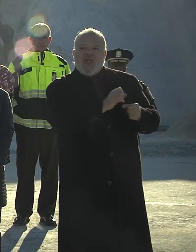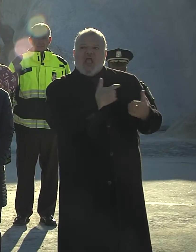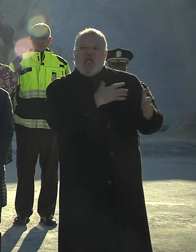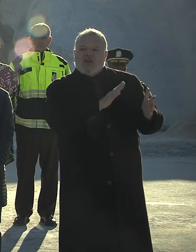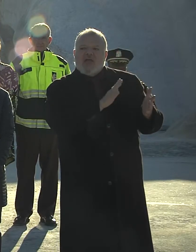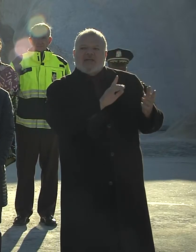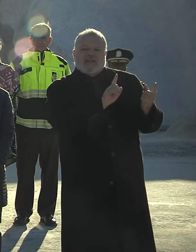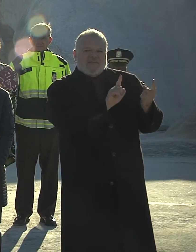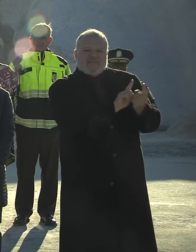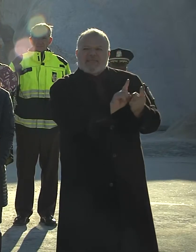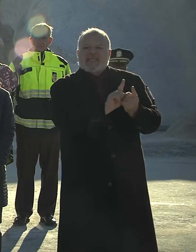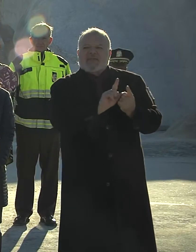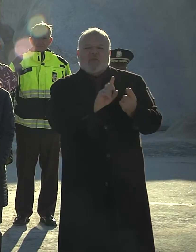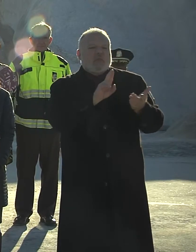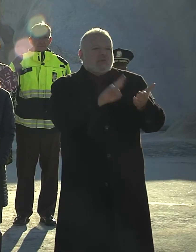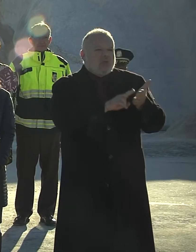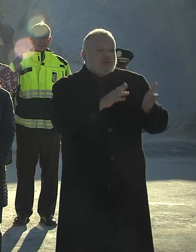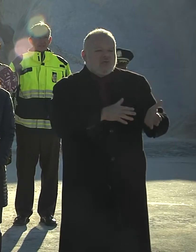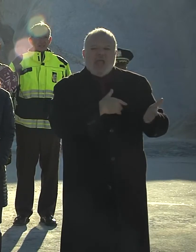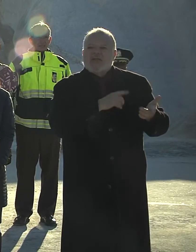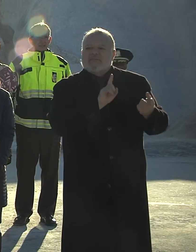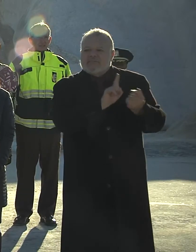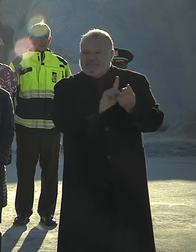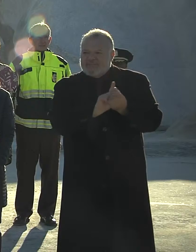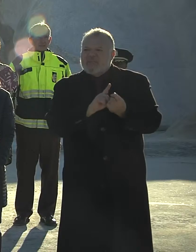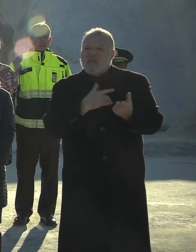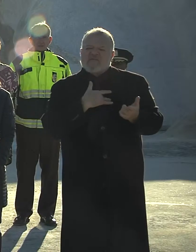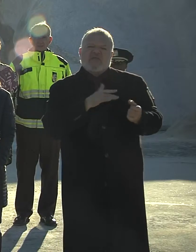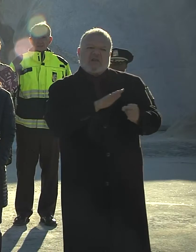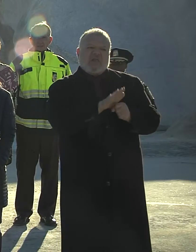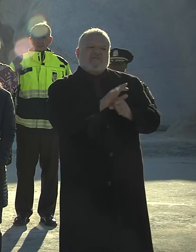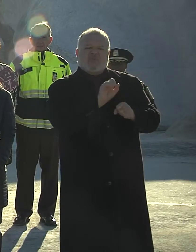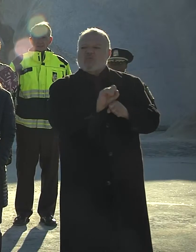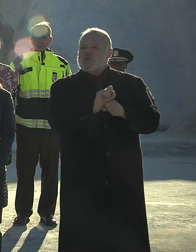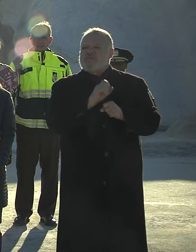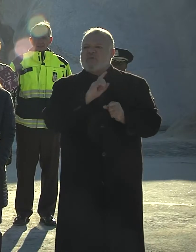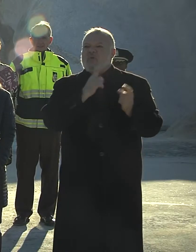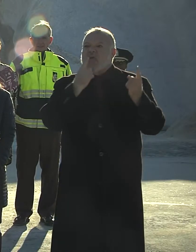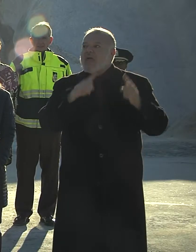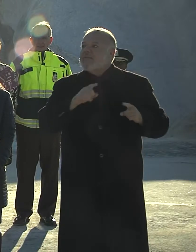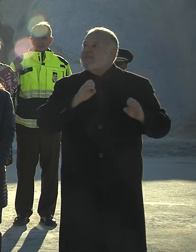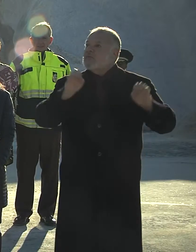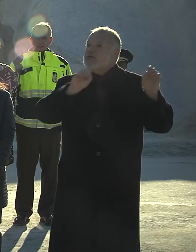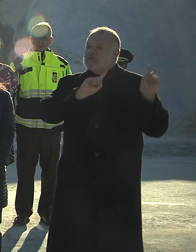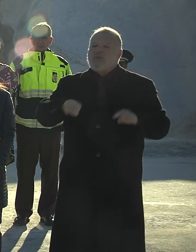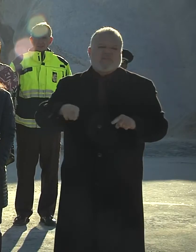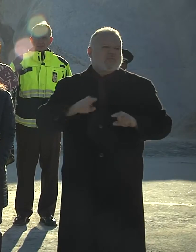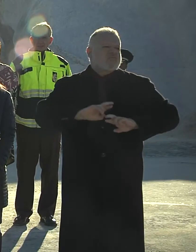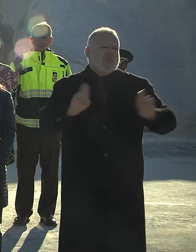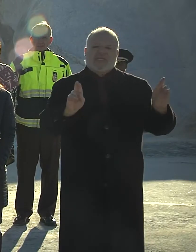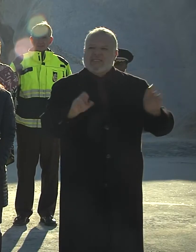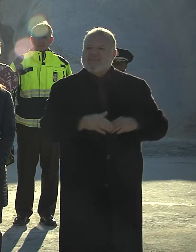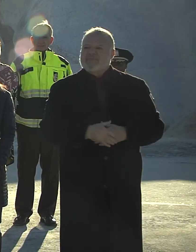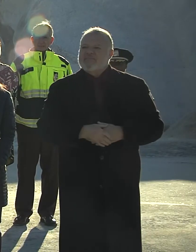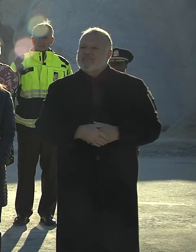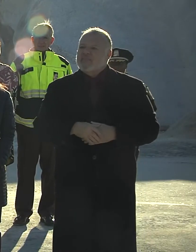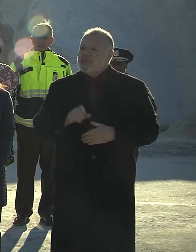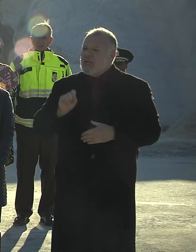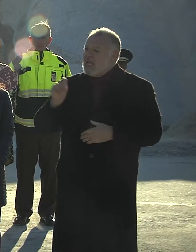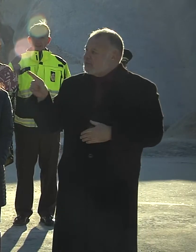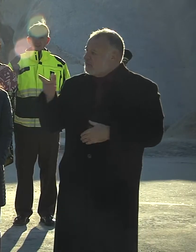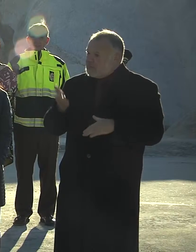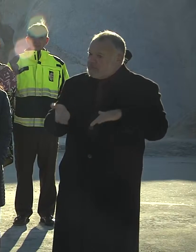contractors. As of right now, we feel comfortable. Have you had to increase pay? As of right now, no. Our snow contract is a